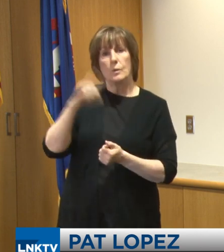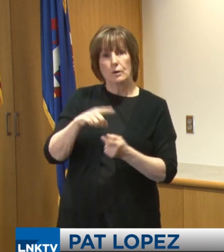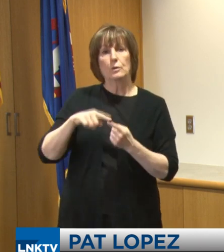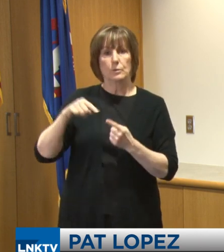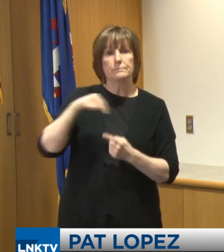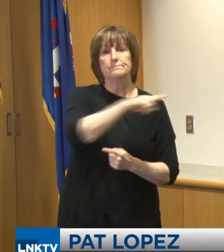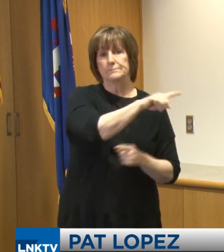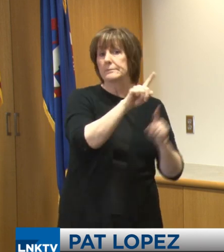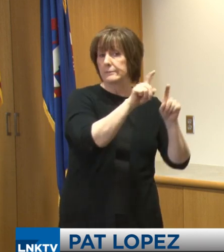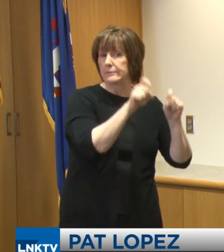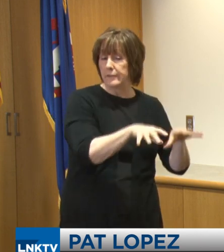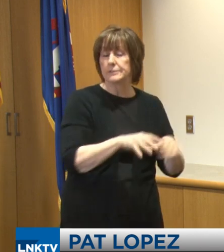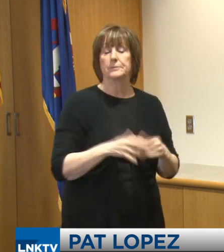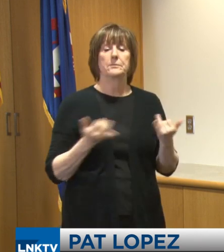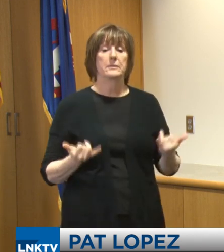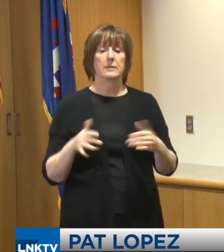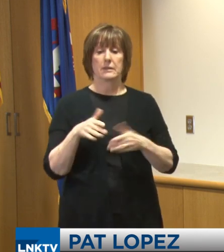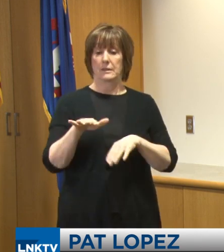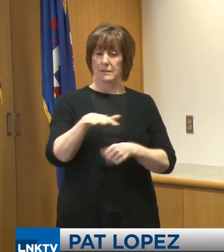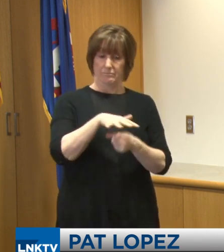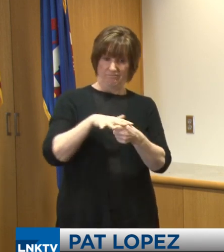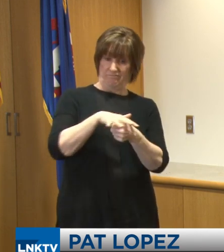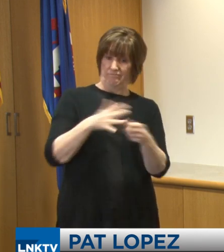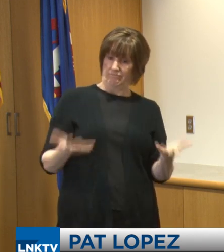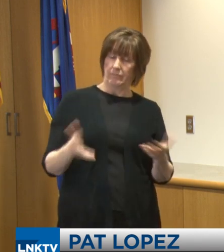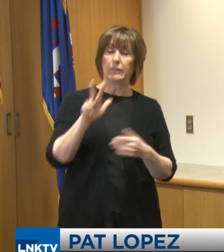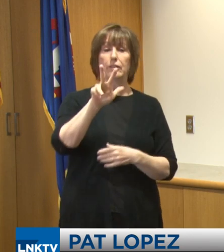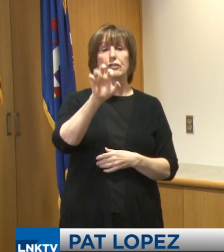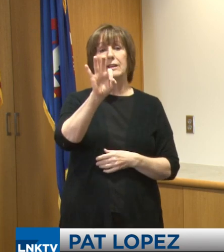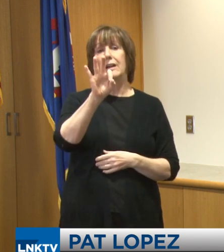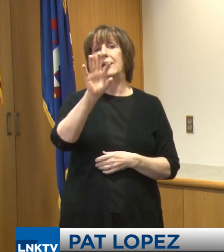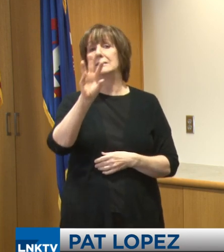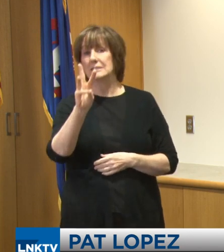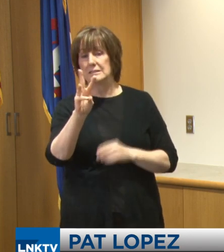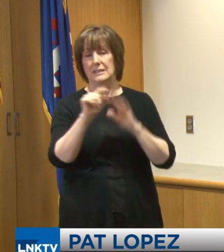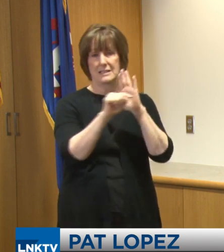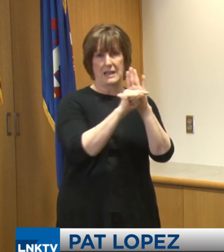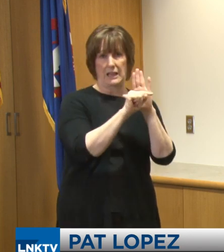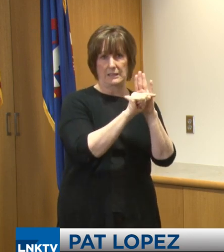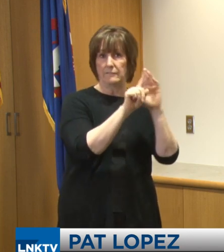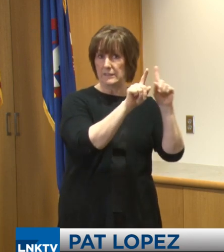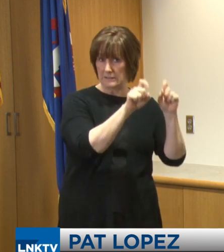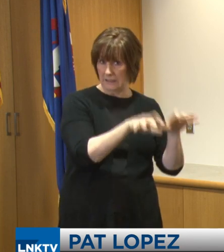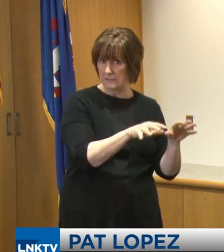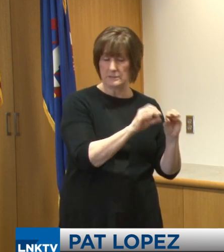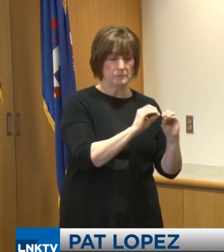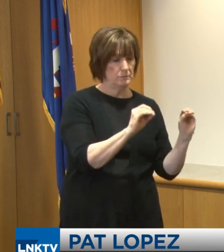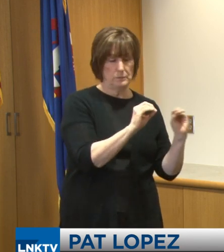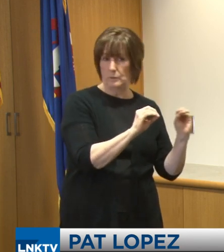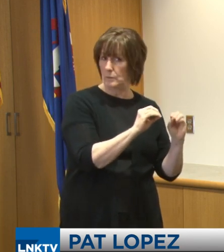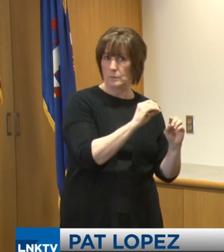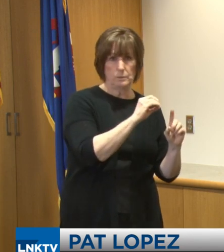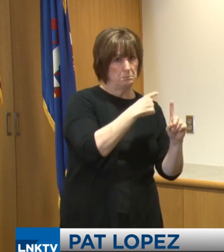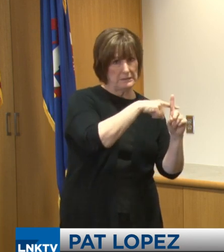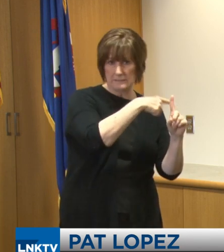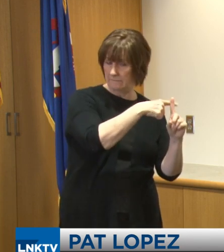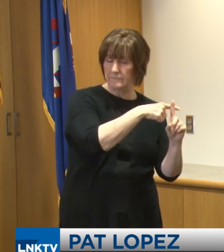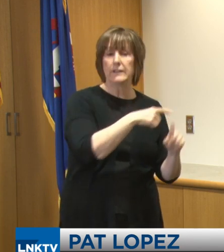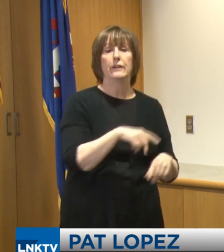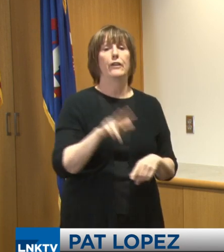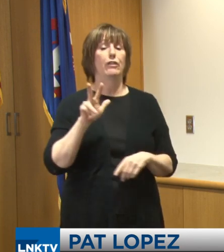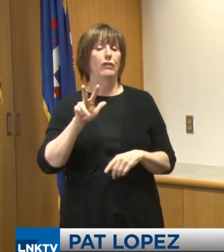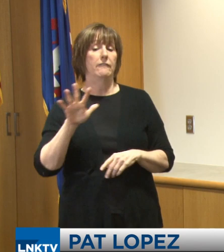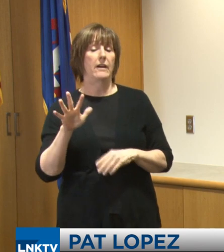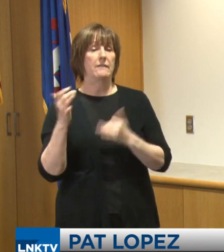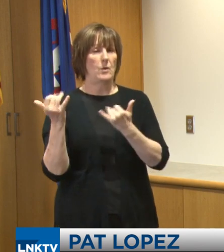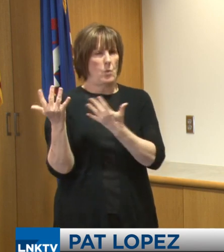testing. In Lancaster County, we now have 396 negative tests, and we currently have 35 tests